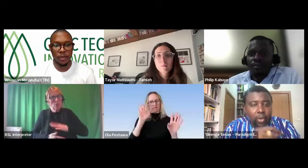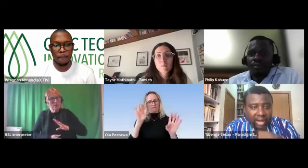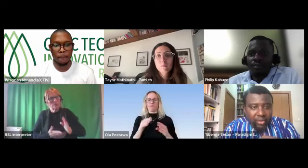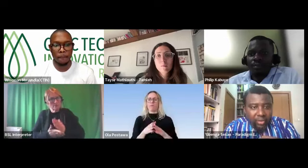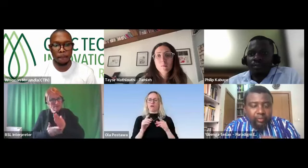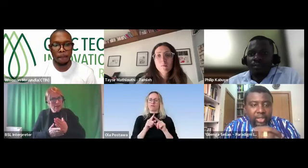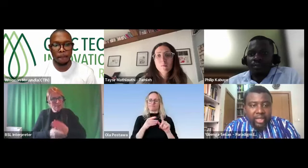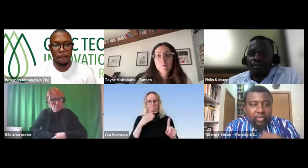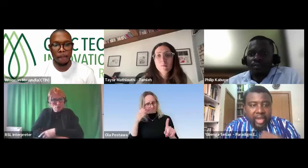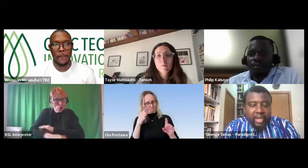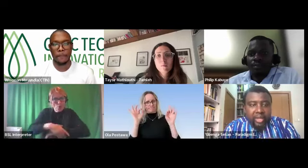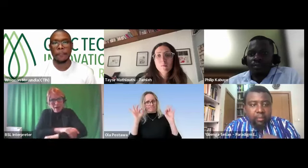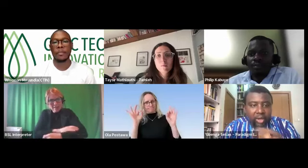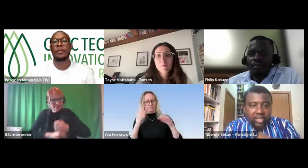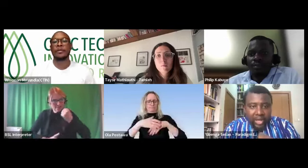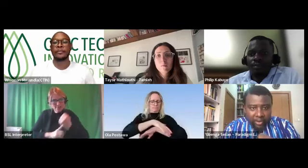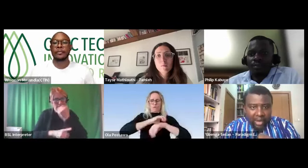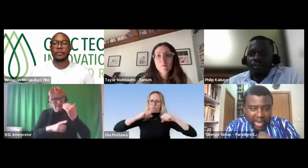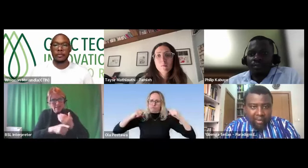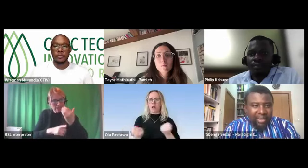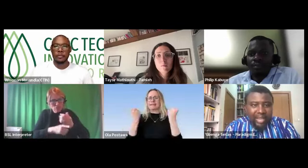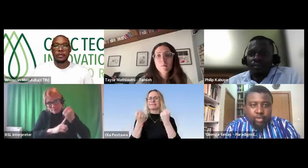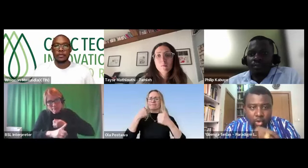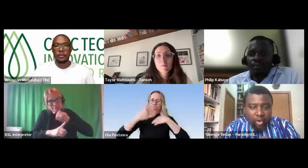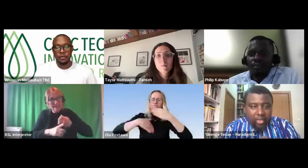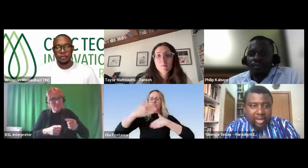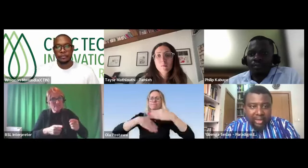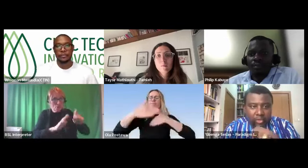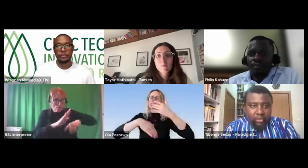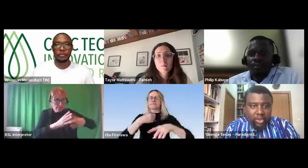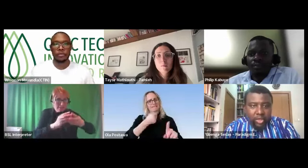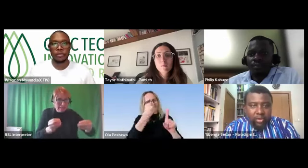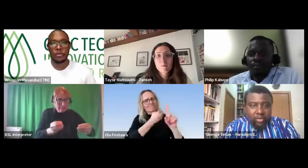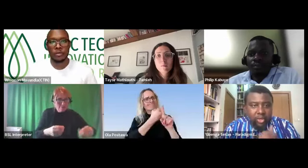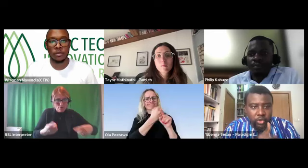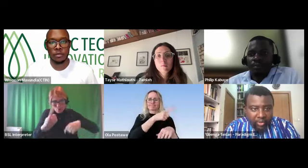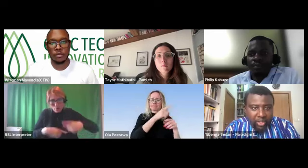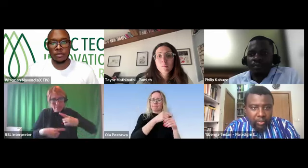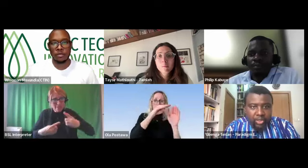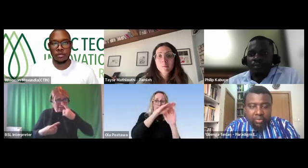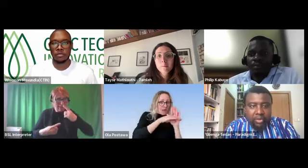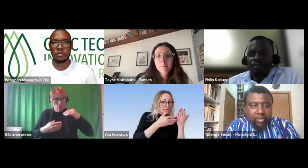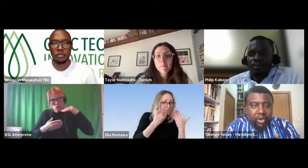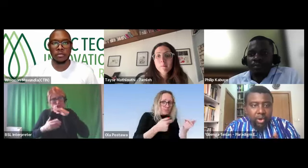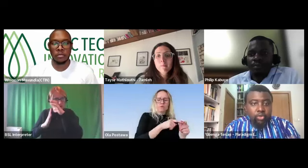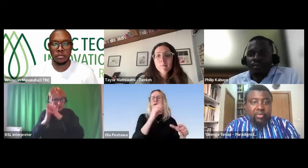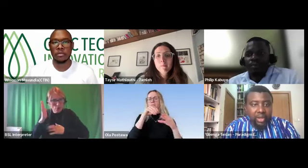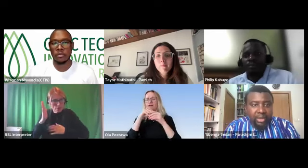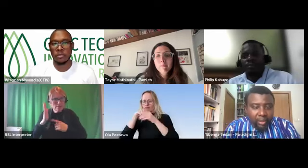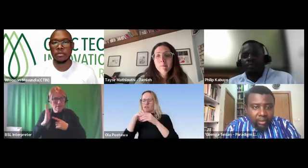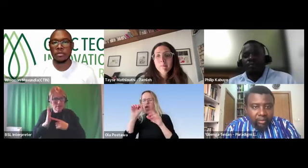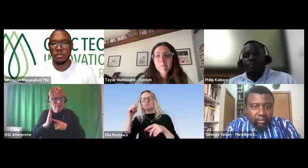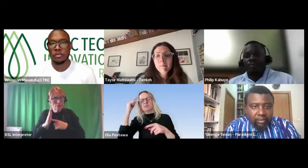action proactively. If there is a policy gap, there is nothing that stops us from drafting a policy brief